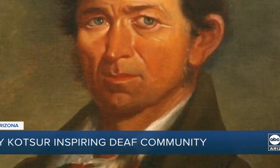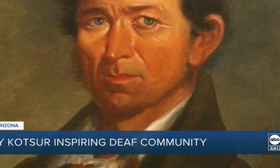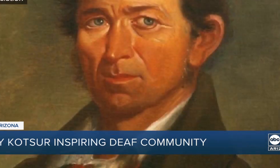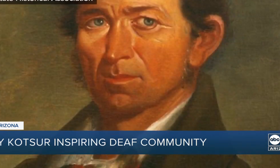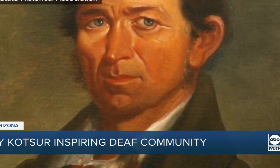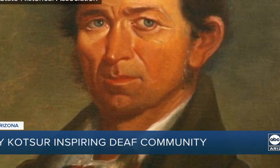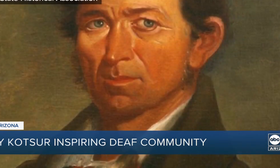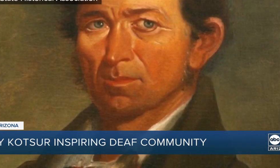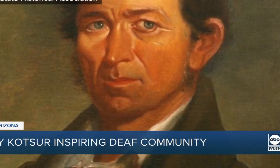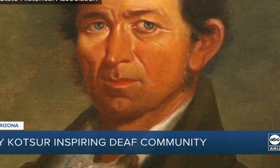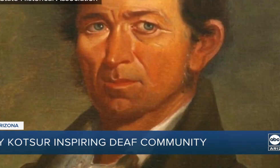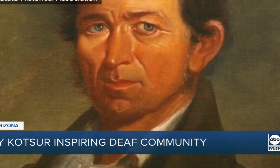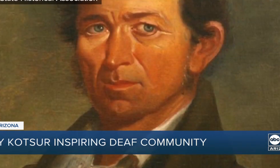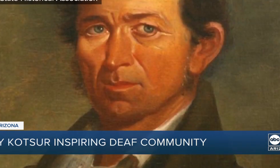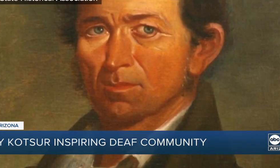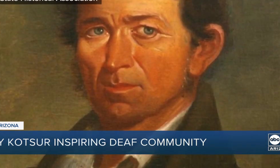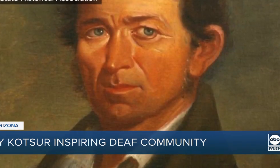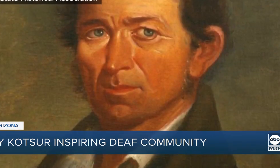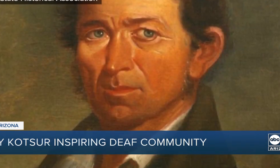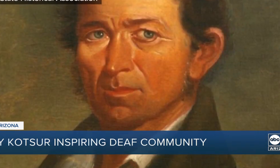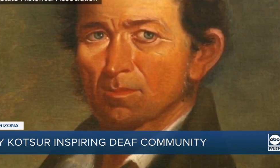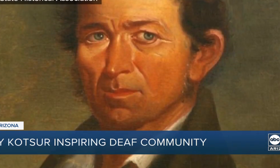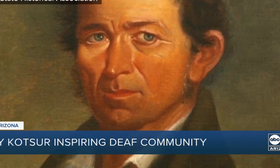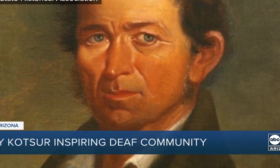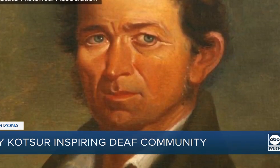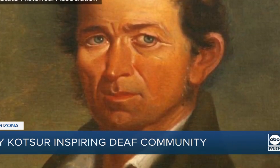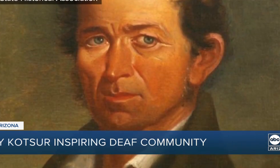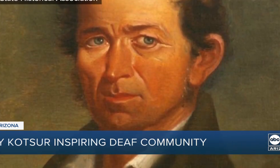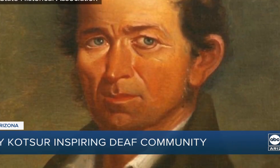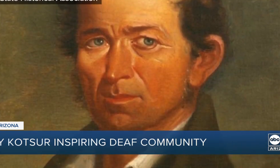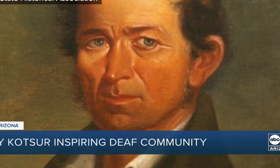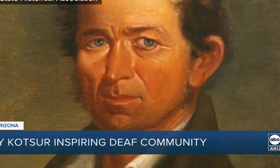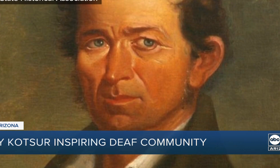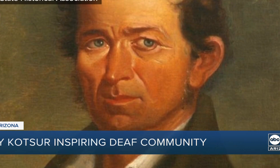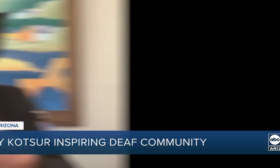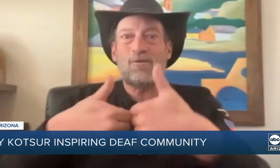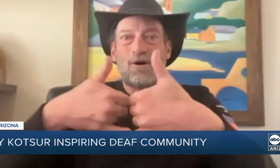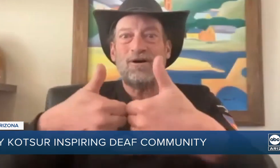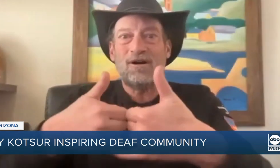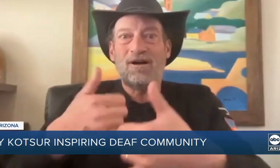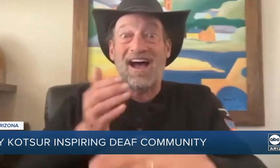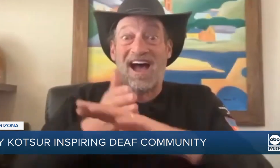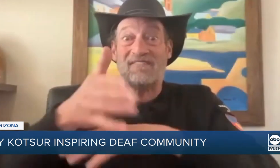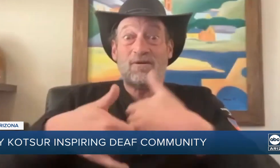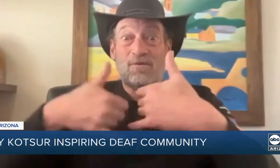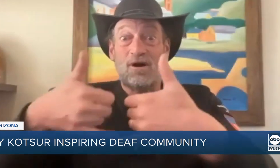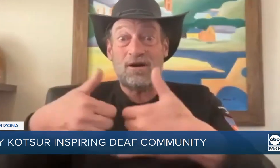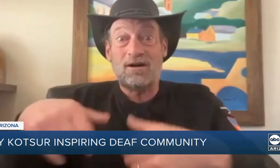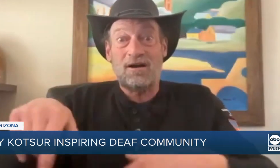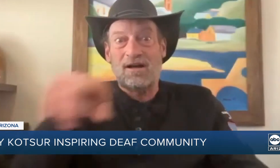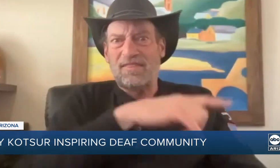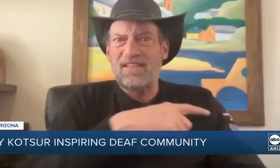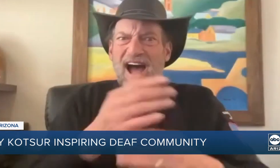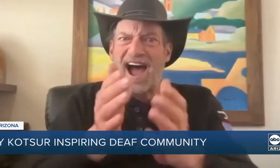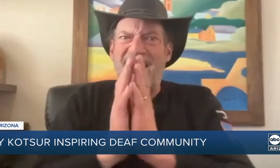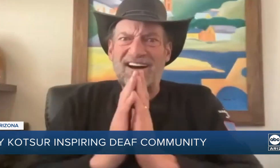Or Erastus Smith, a deaf soldier who fought in the Texas Revolutionary War. And now many of these writers and producers are